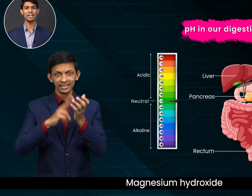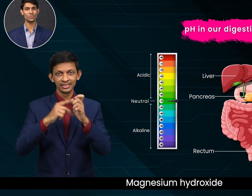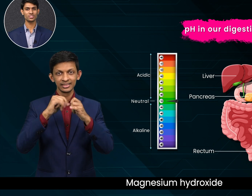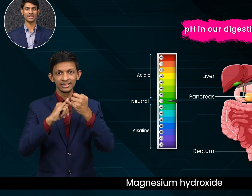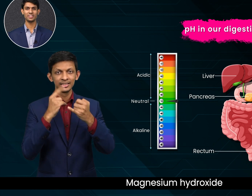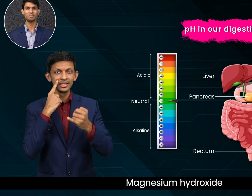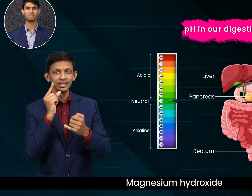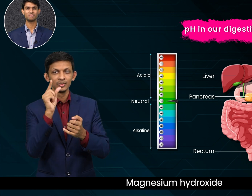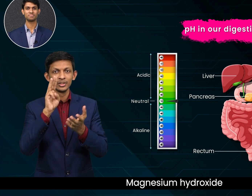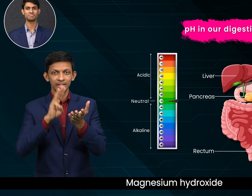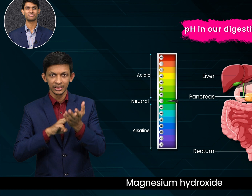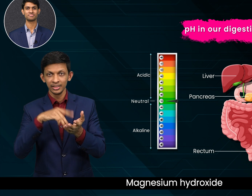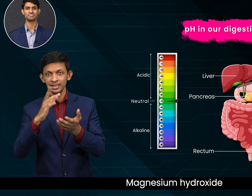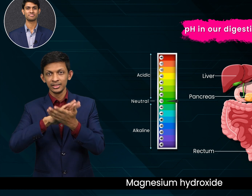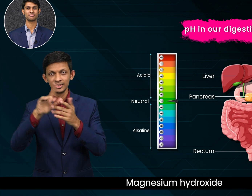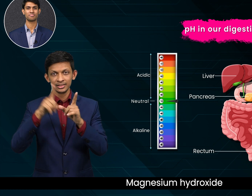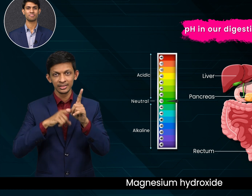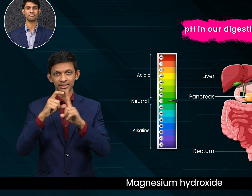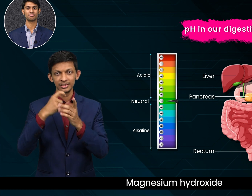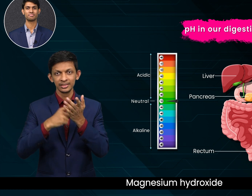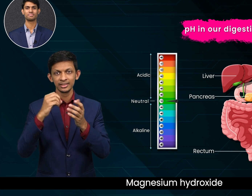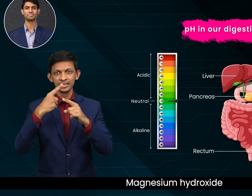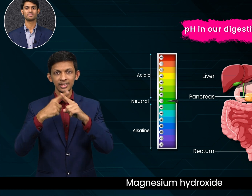Magnesium hydroxide,